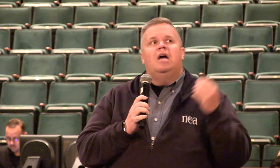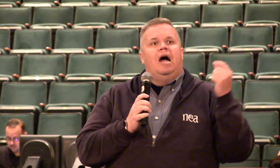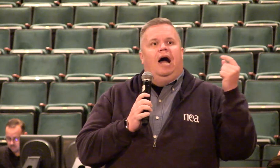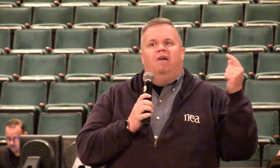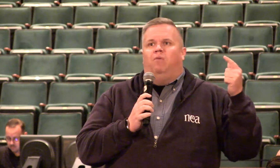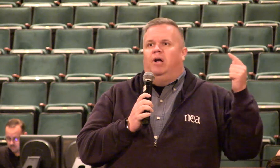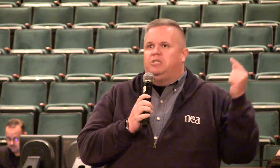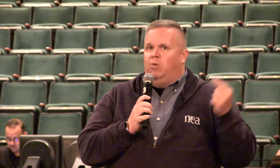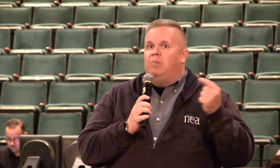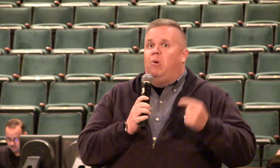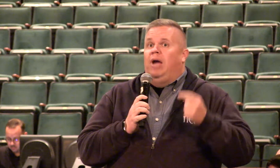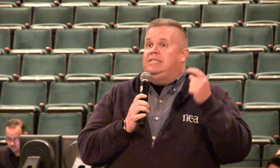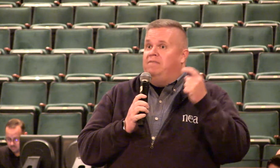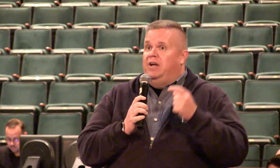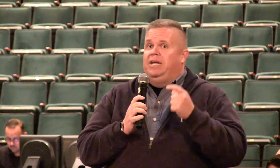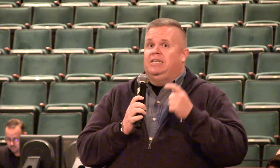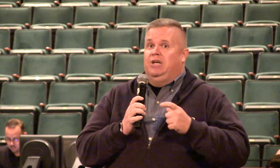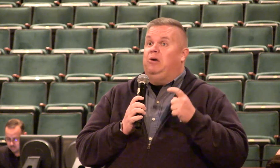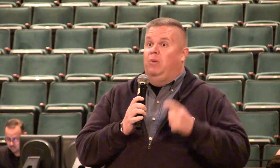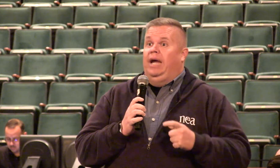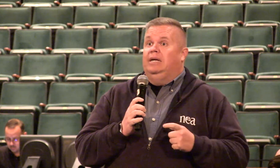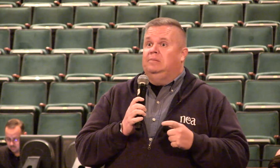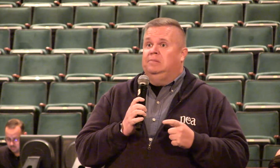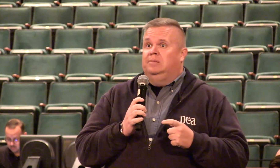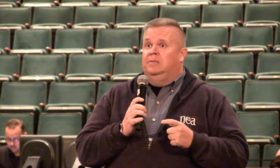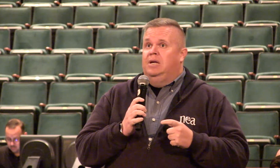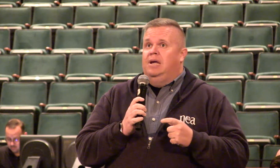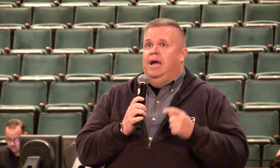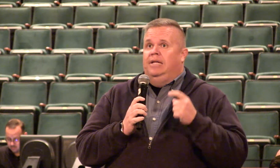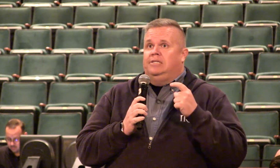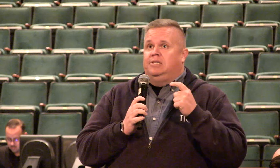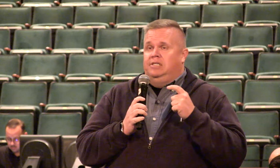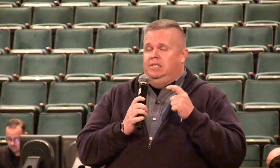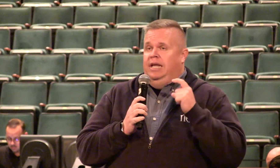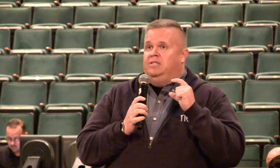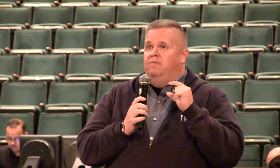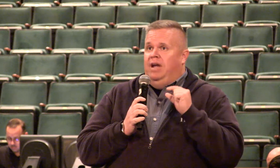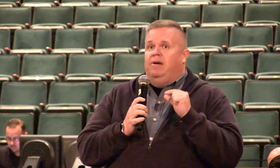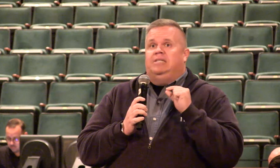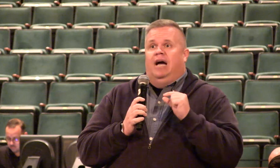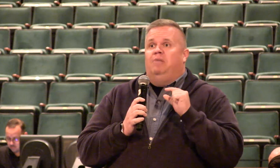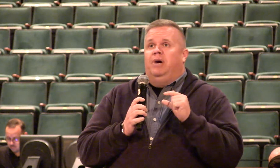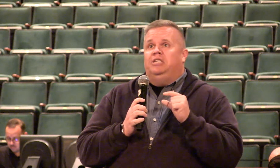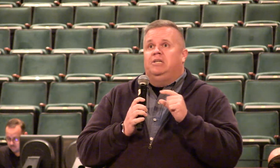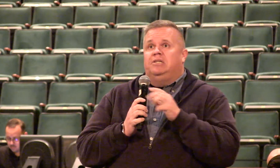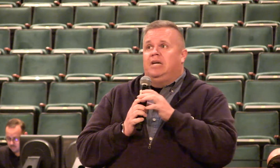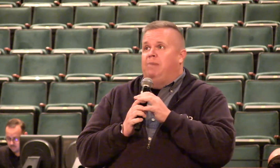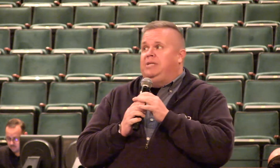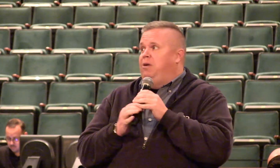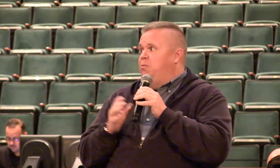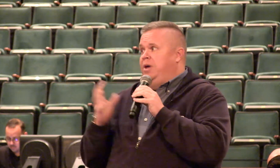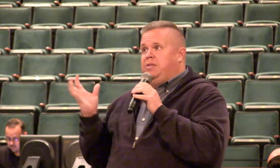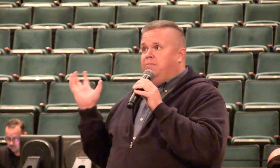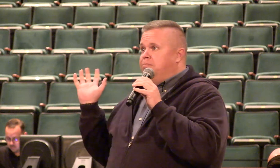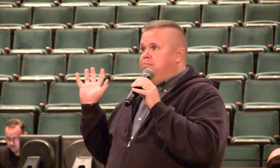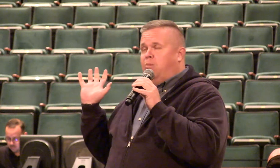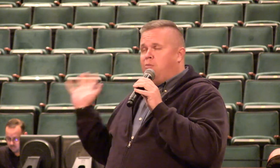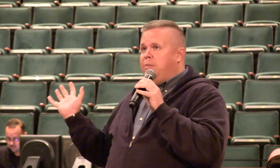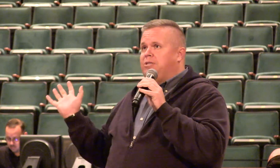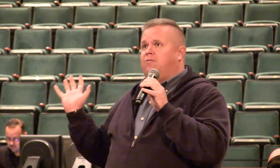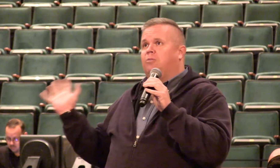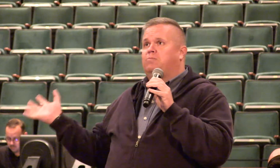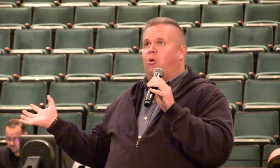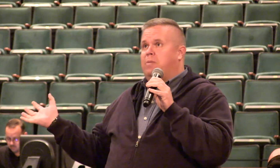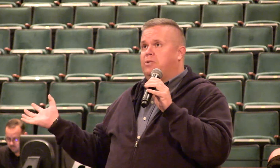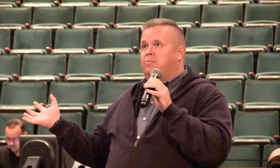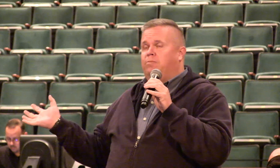funding. I have watched more and more as that funding has gone away. And it's a very tight budget. I'm sitting with board